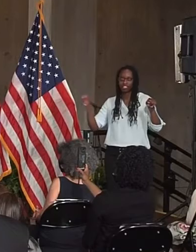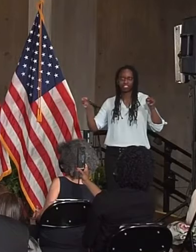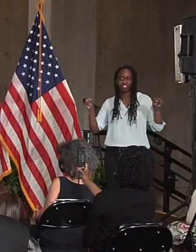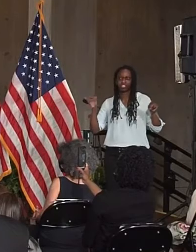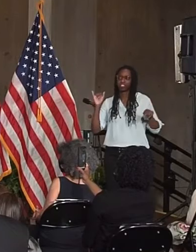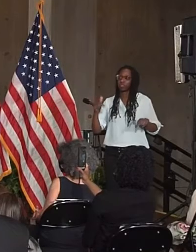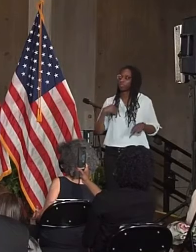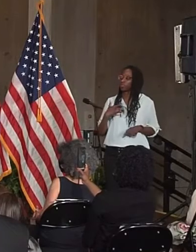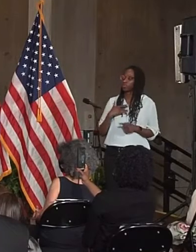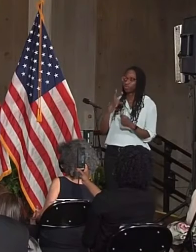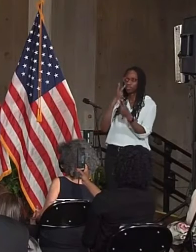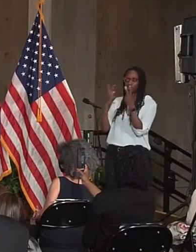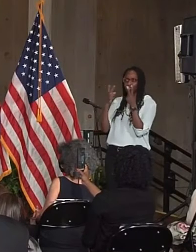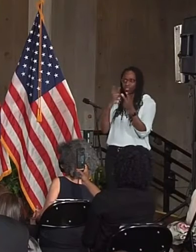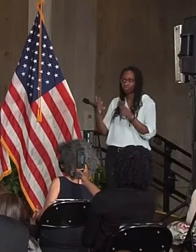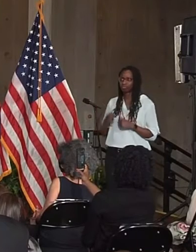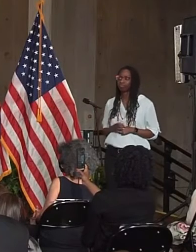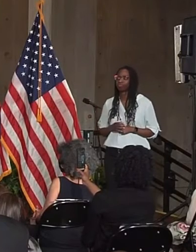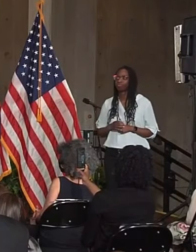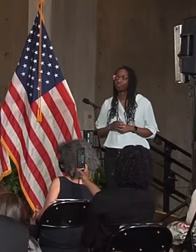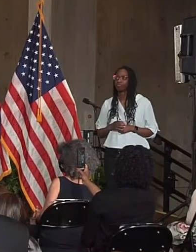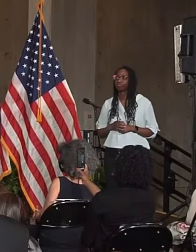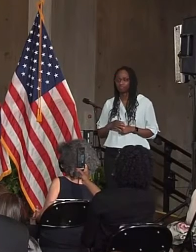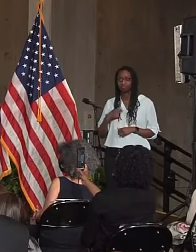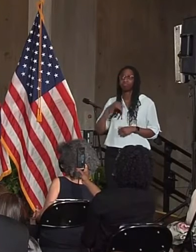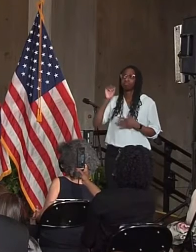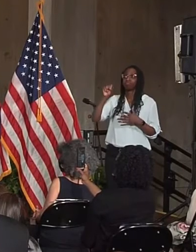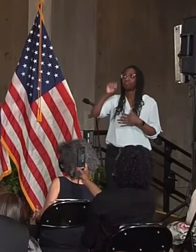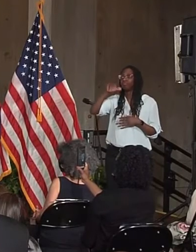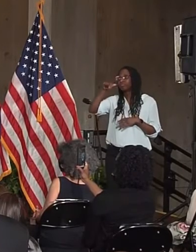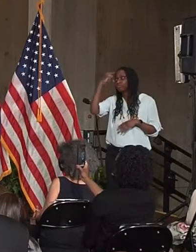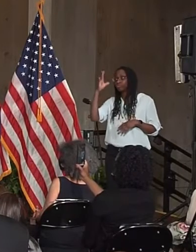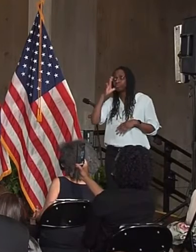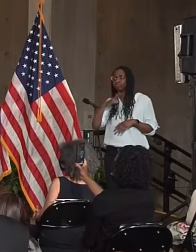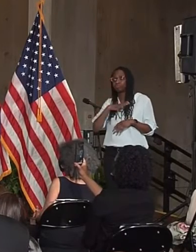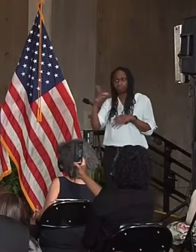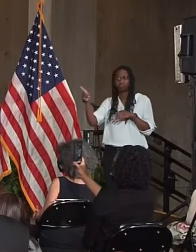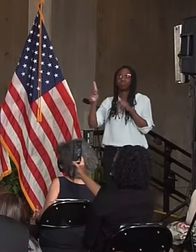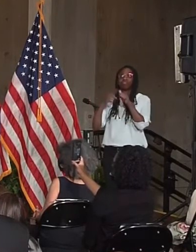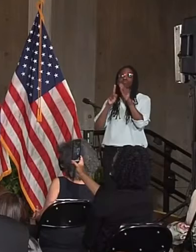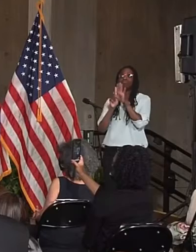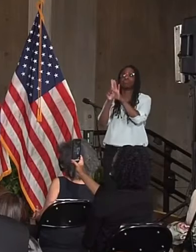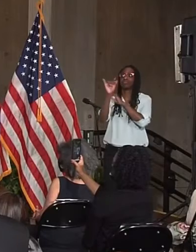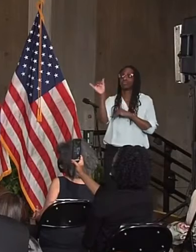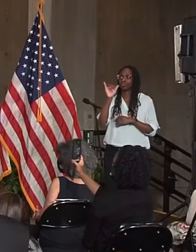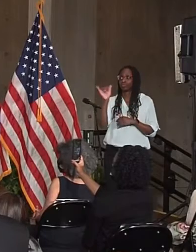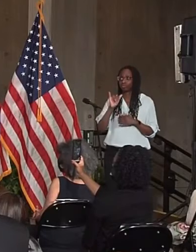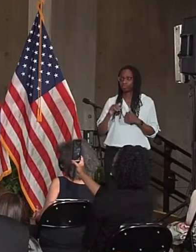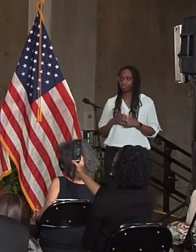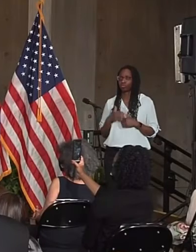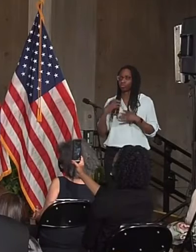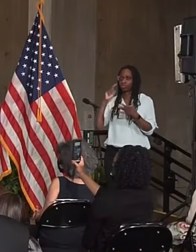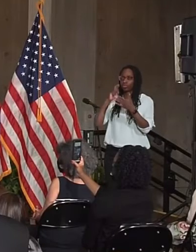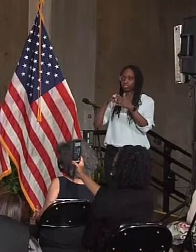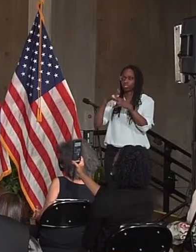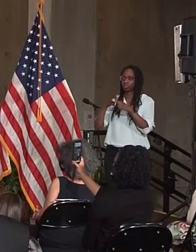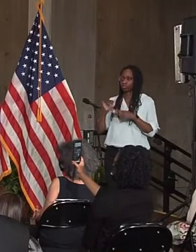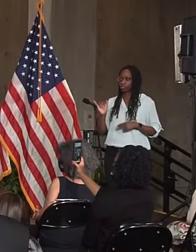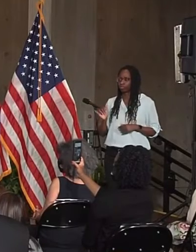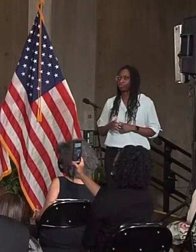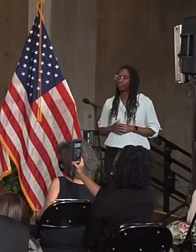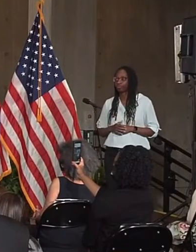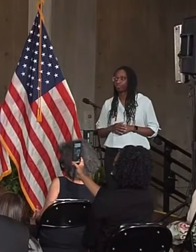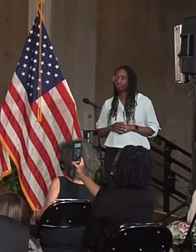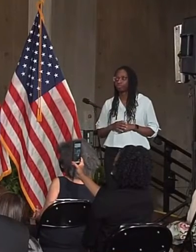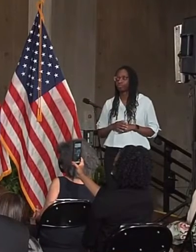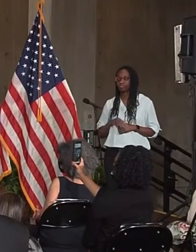women who are historic firsts, committed to the upliftment of community. What a remarkable day for the